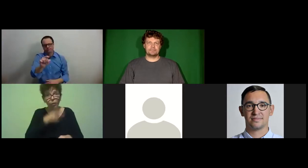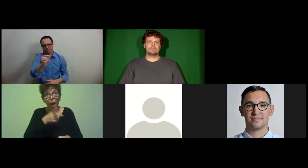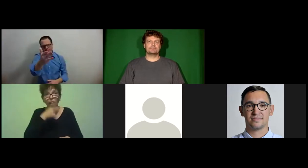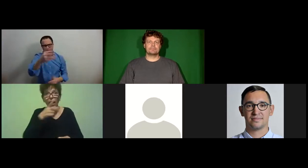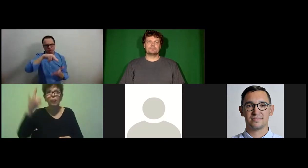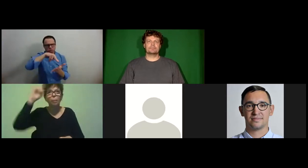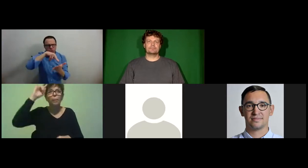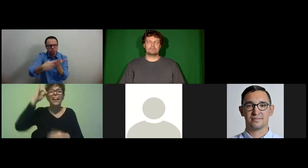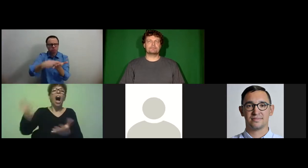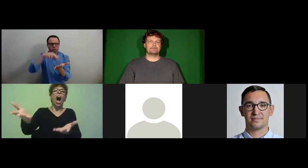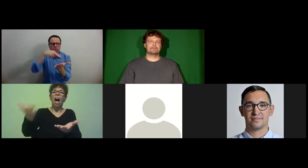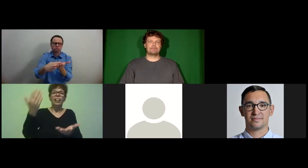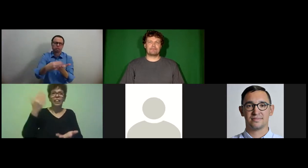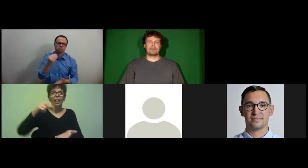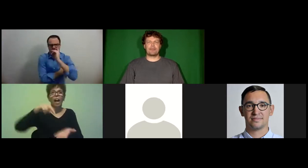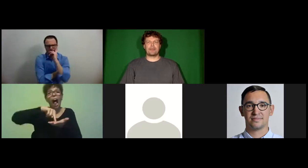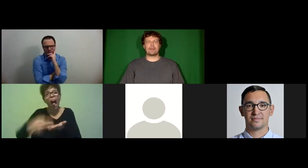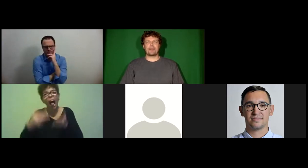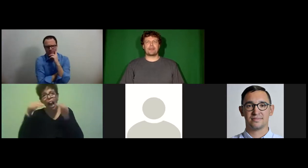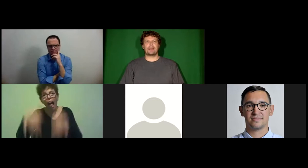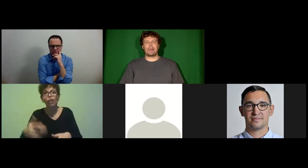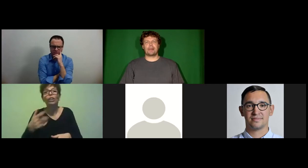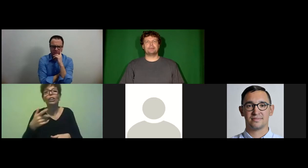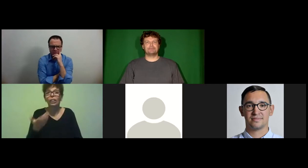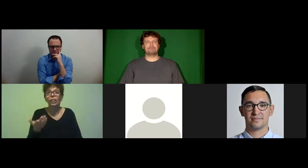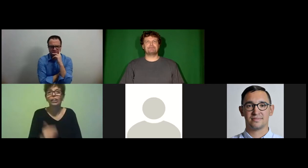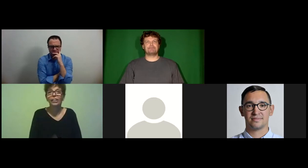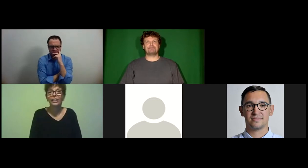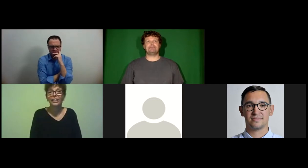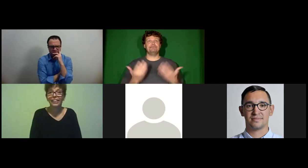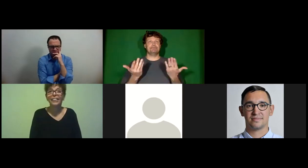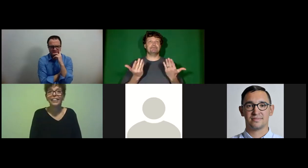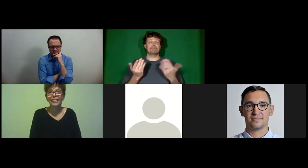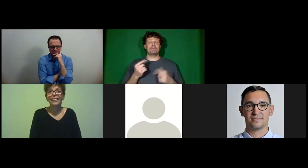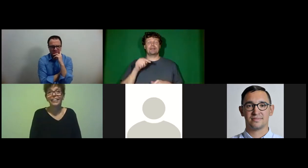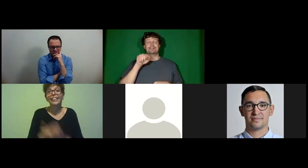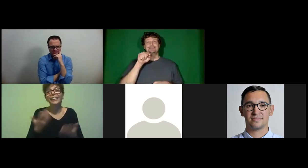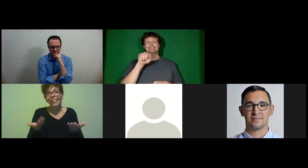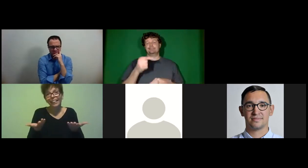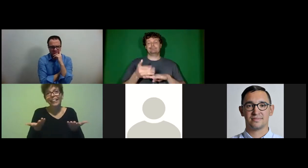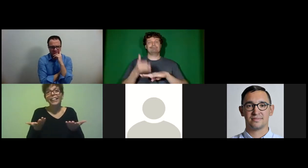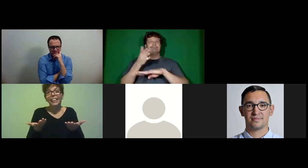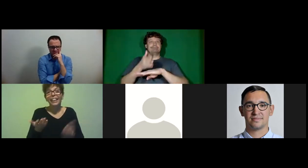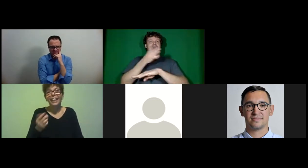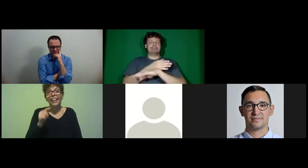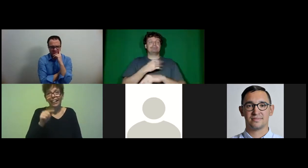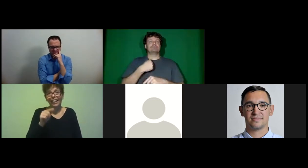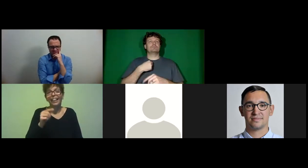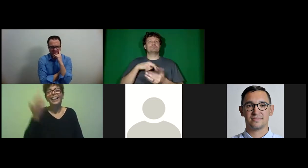There are so many times that you fell during a game, and how did you deal with that?